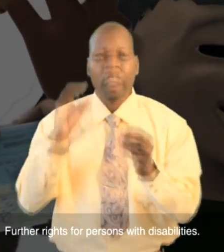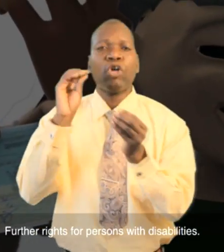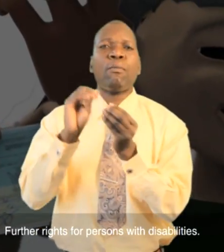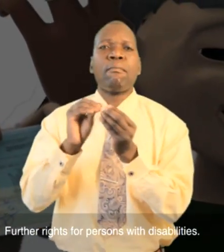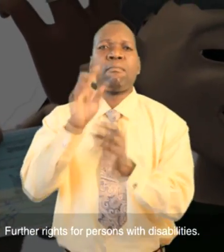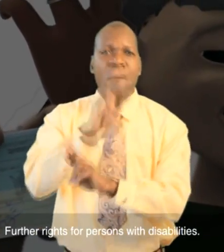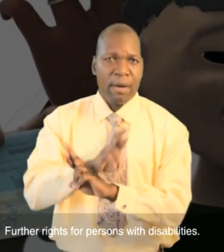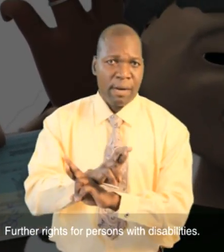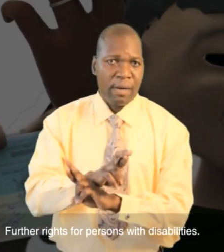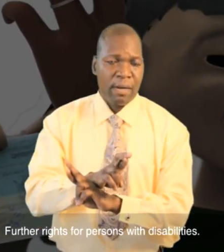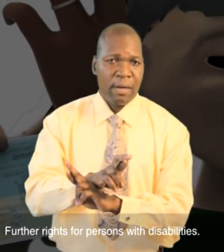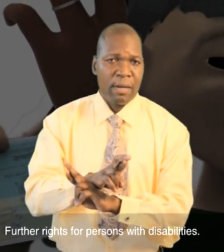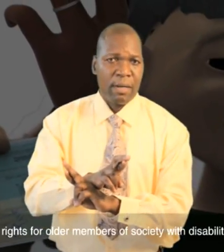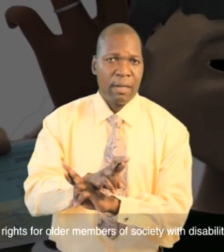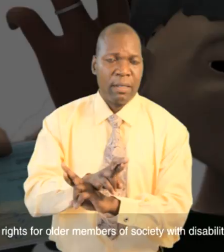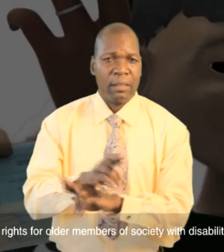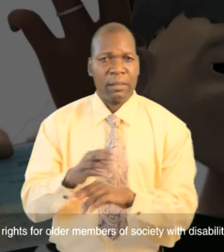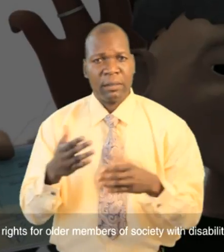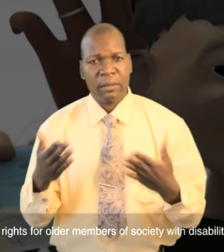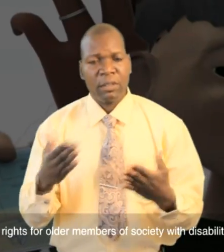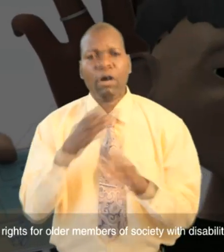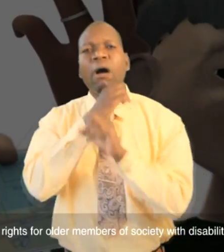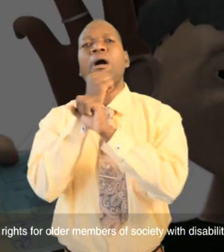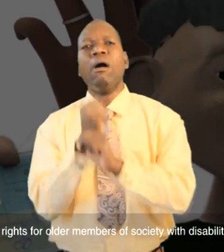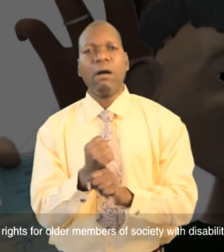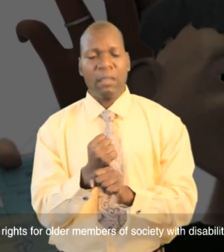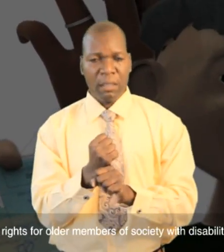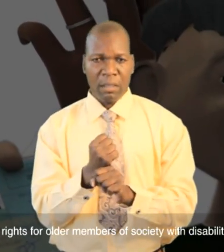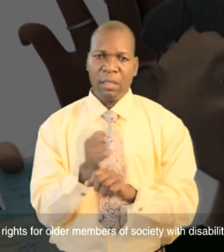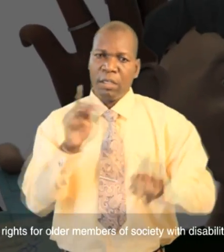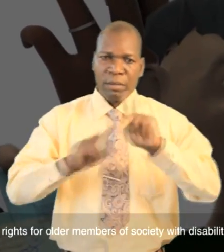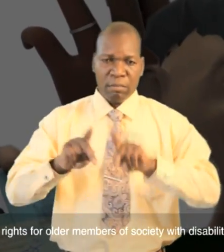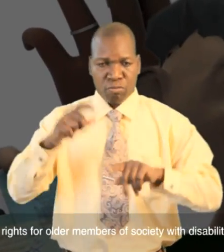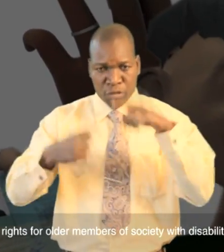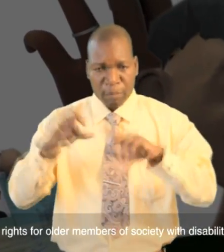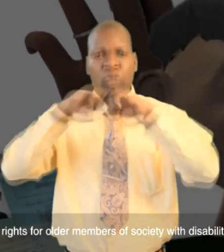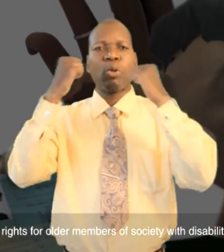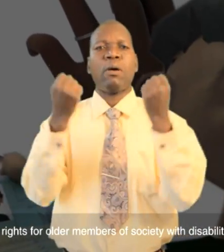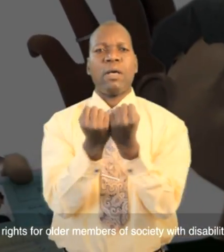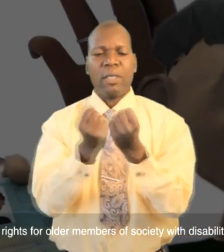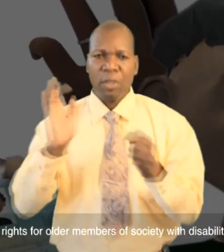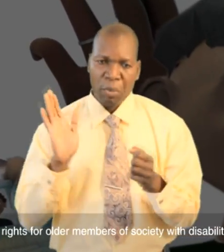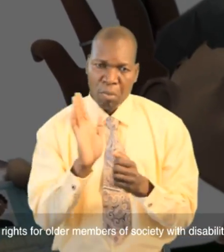disabilities. Further rights for older members of society with disabilities.